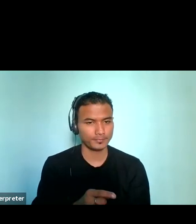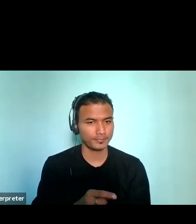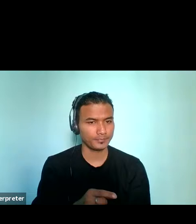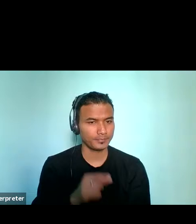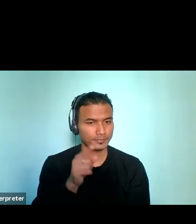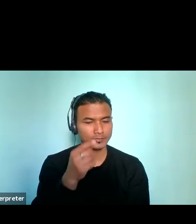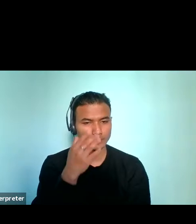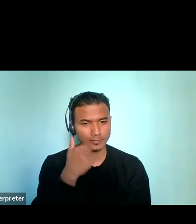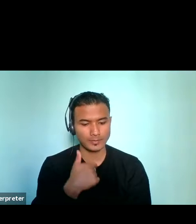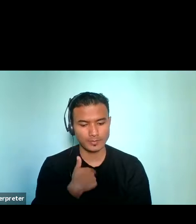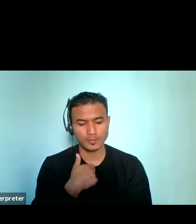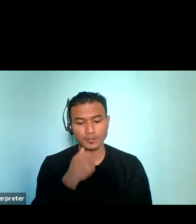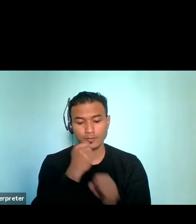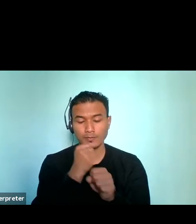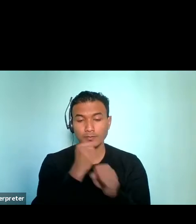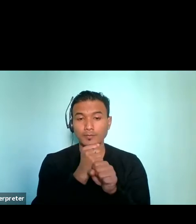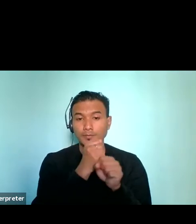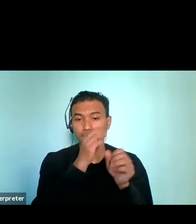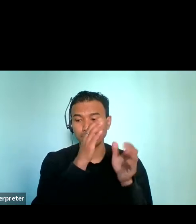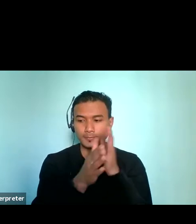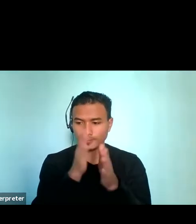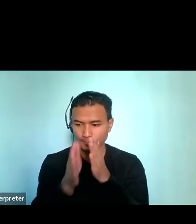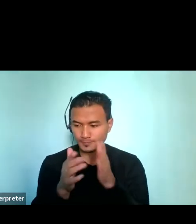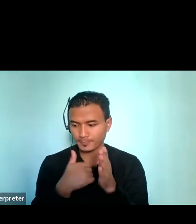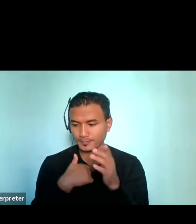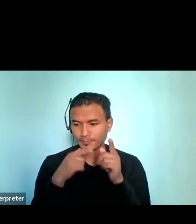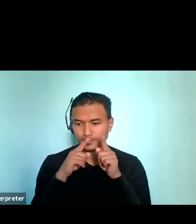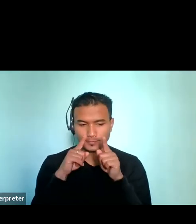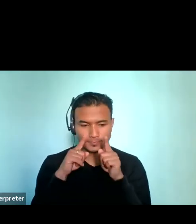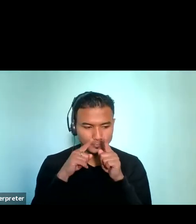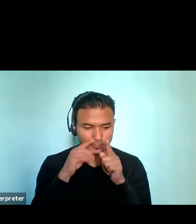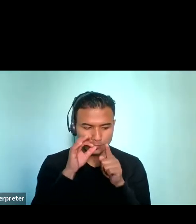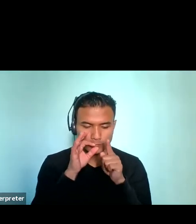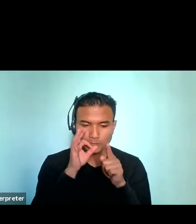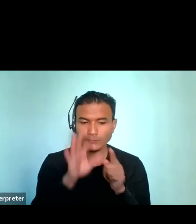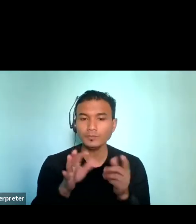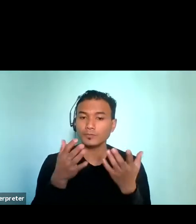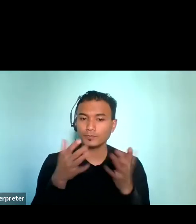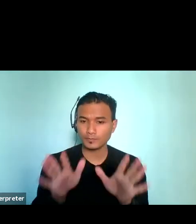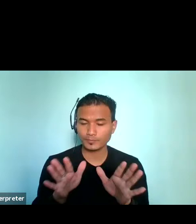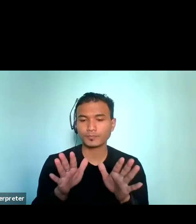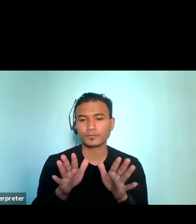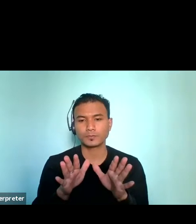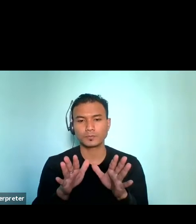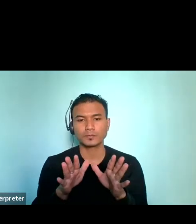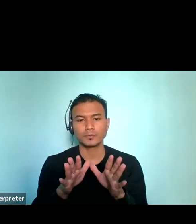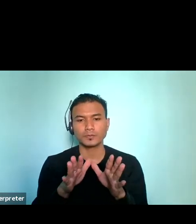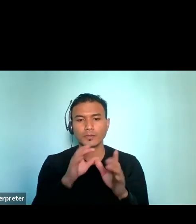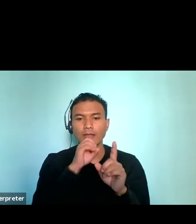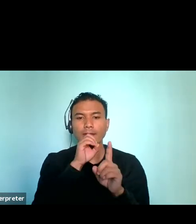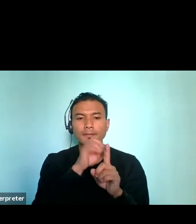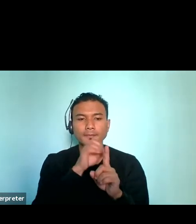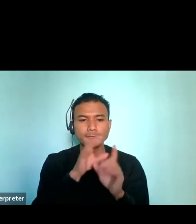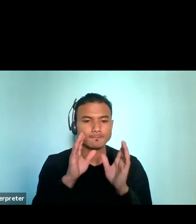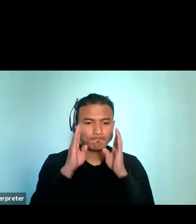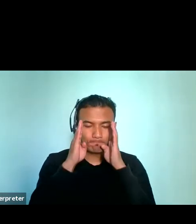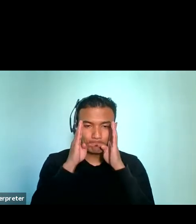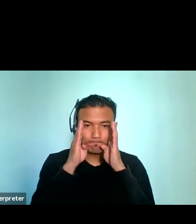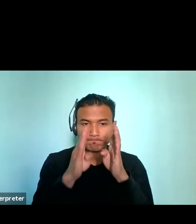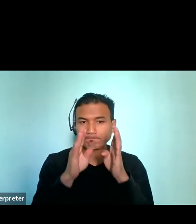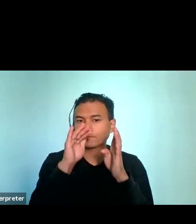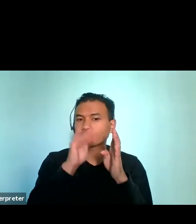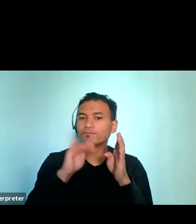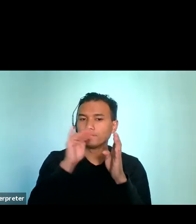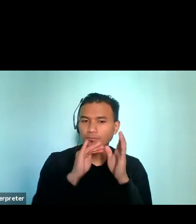for my action plans, we have decided to conduct advocacy focused